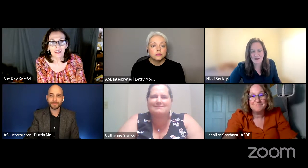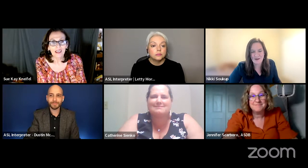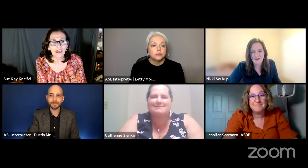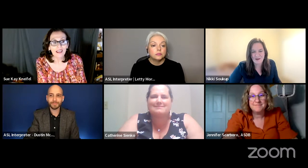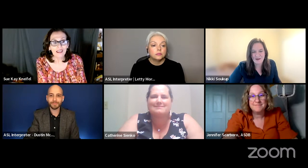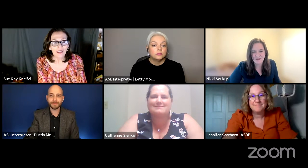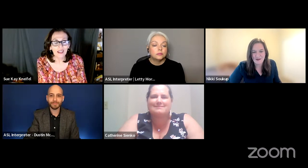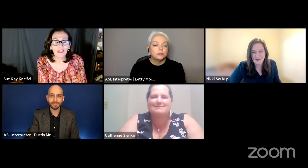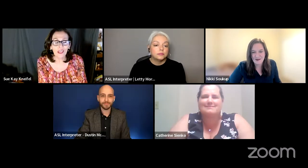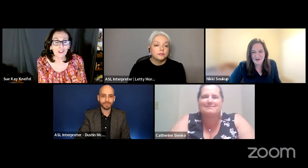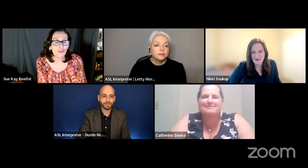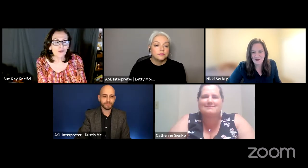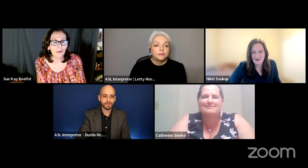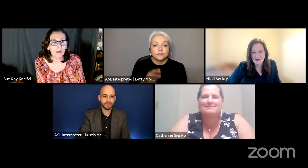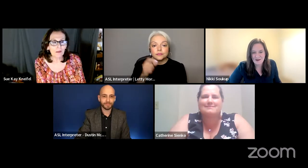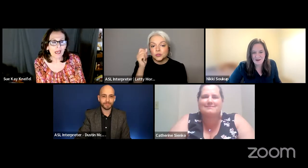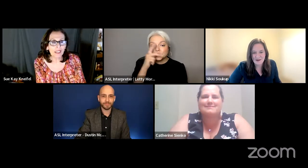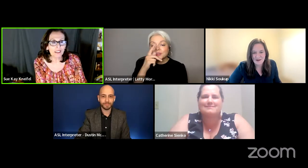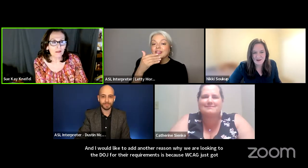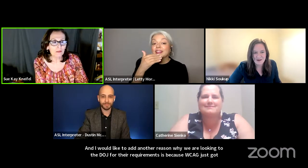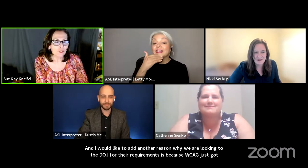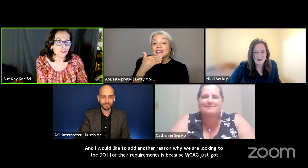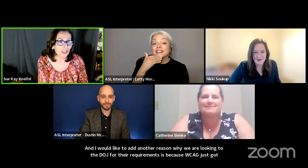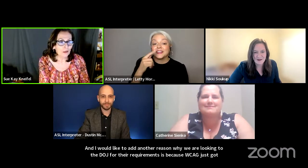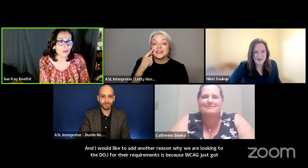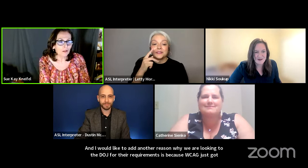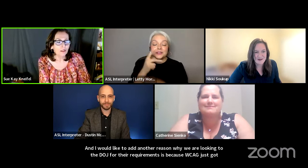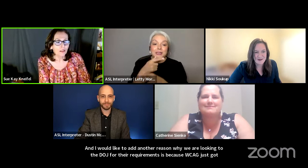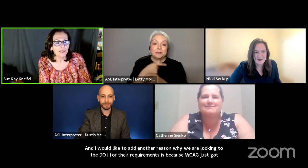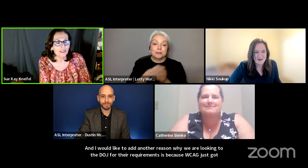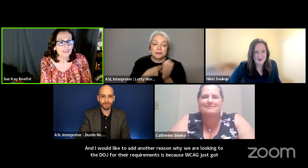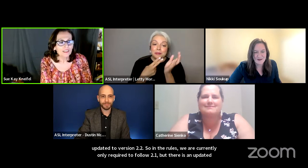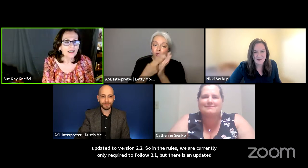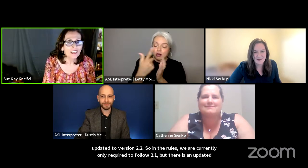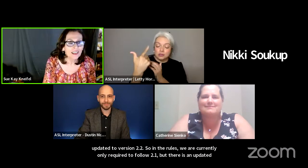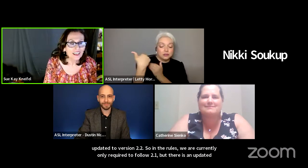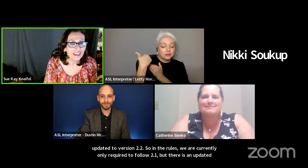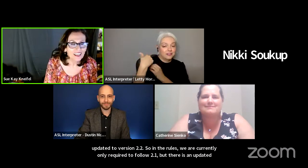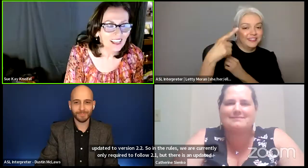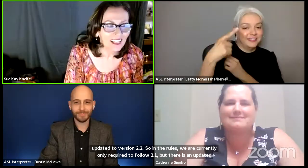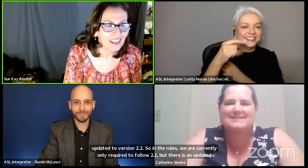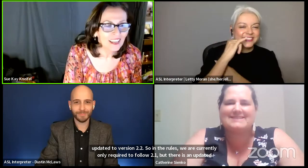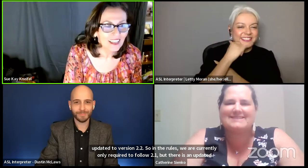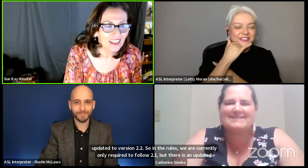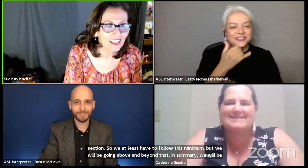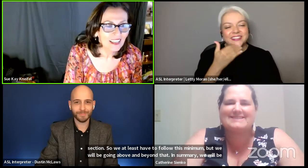Great, thank you. And thank you for keeping me honest, Commissioner Scarborough.